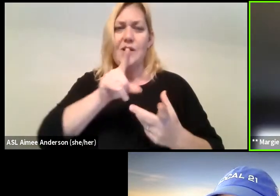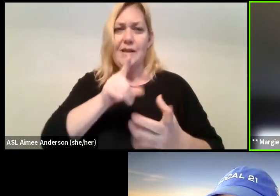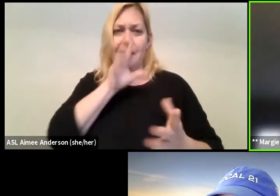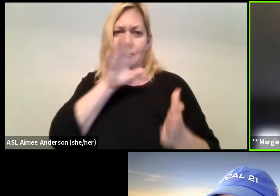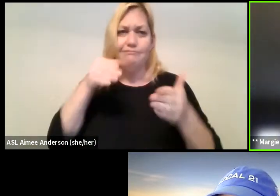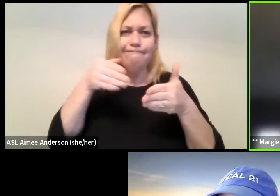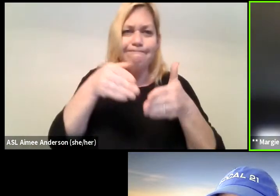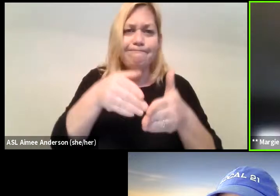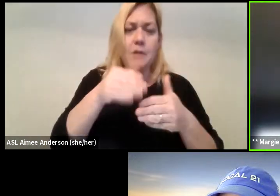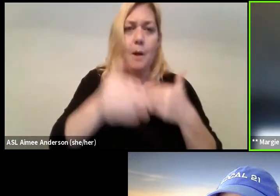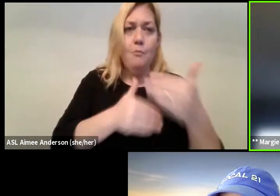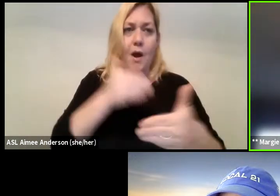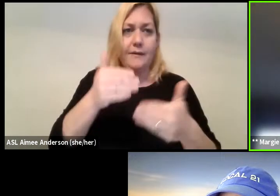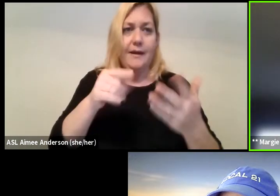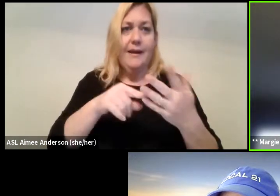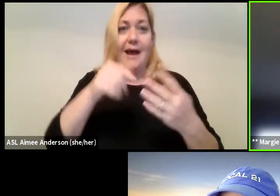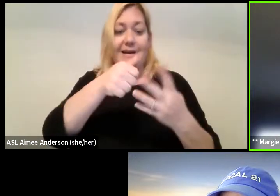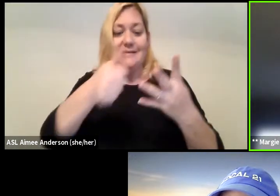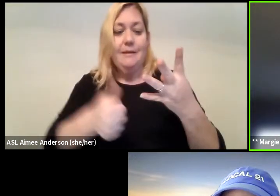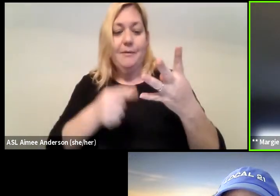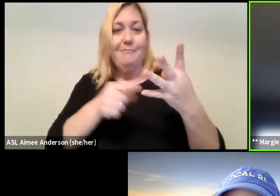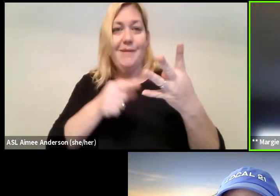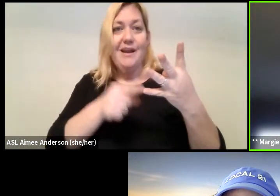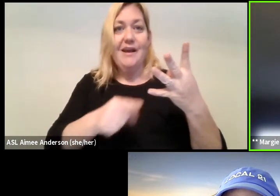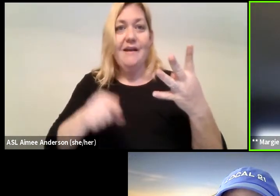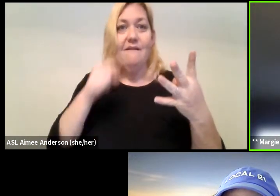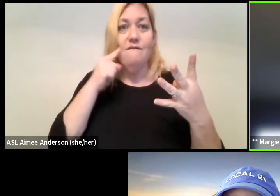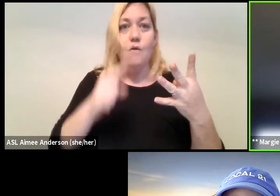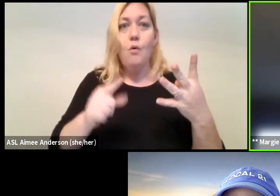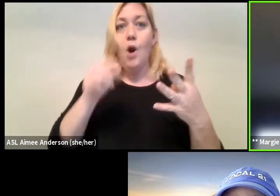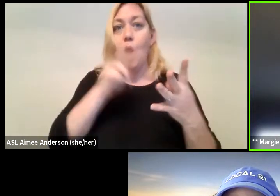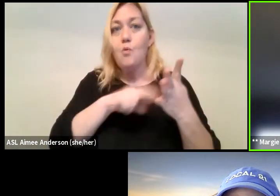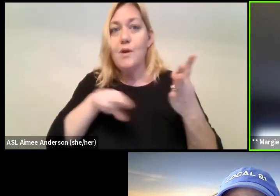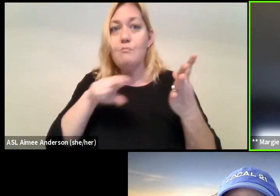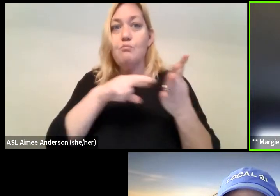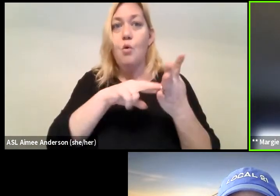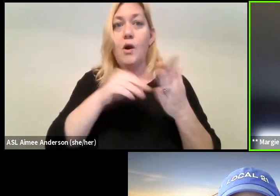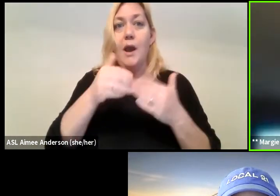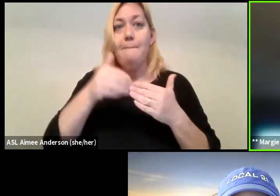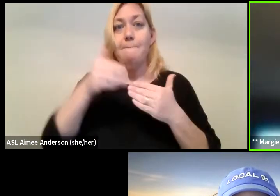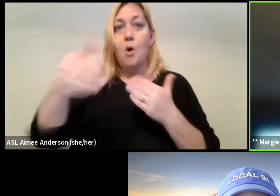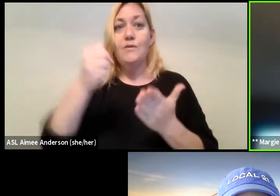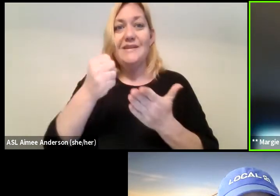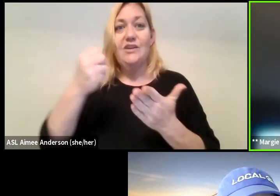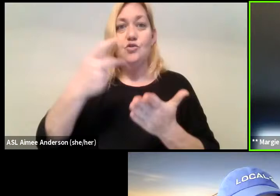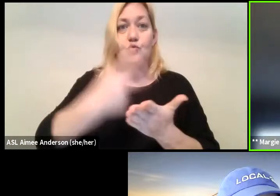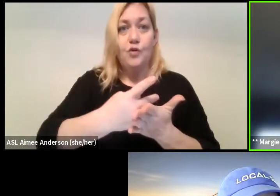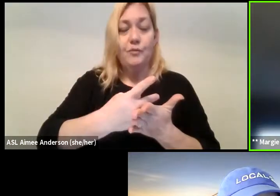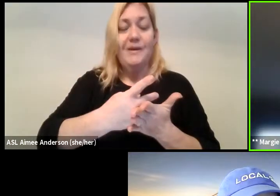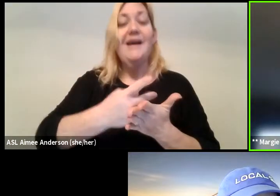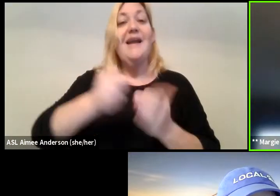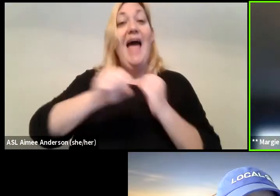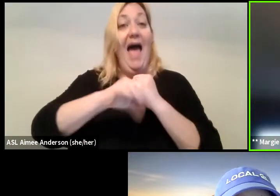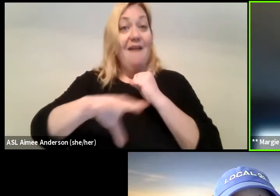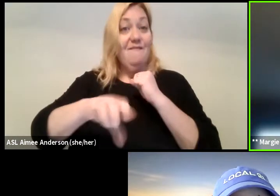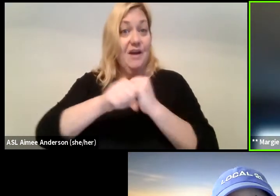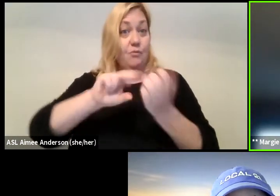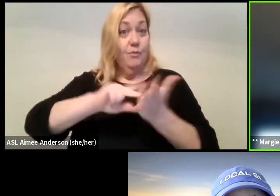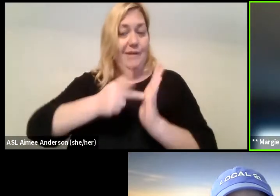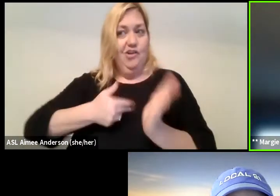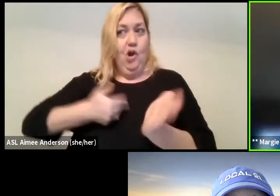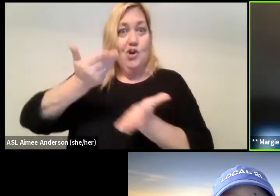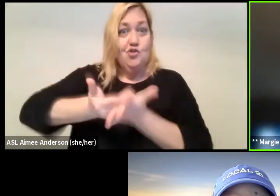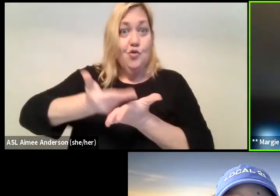process there, and a subcommittee to deal with our floor report and post endorsement organizing, so that our endorsement really means something in the